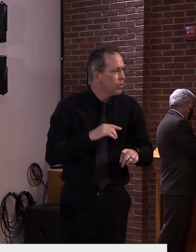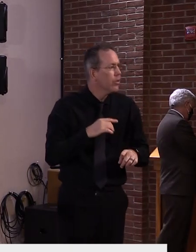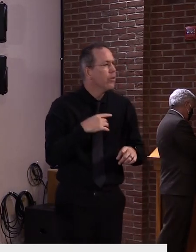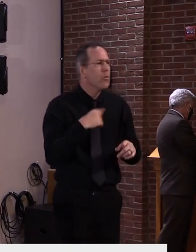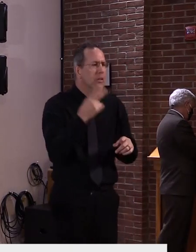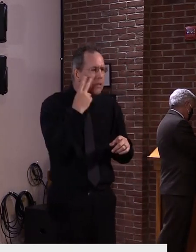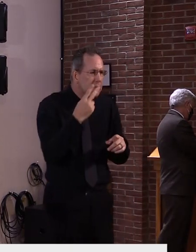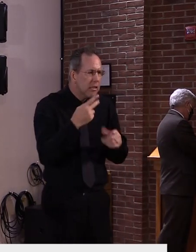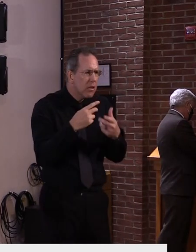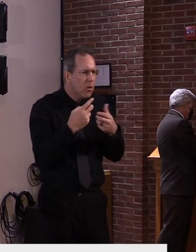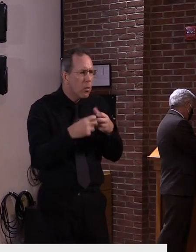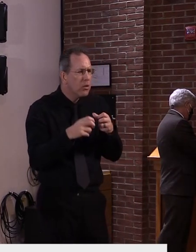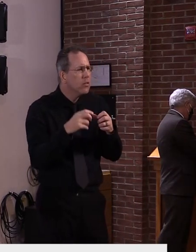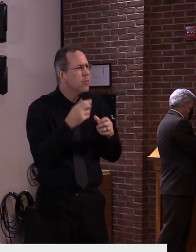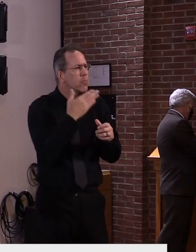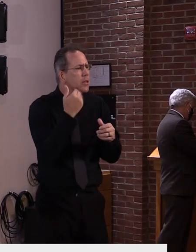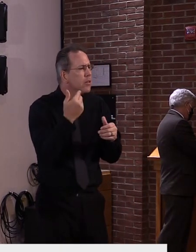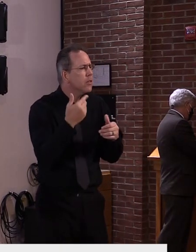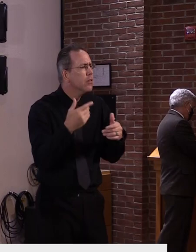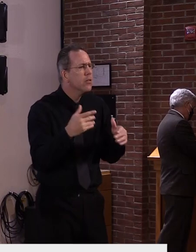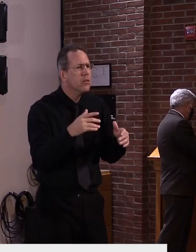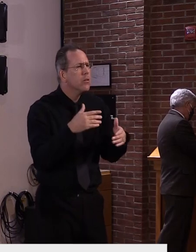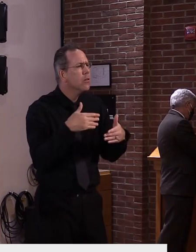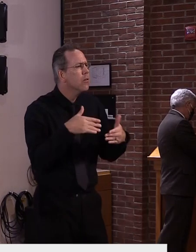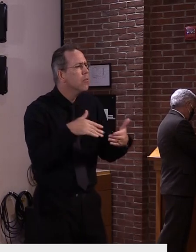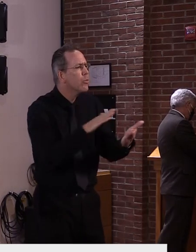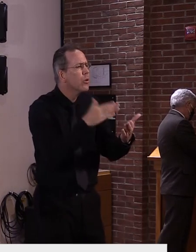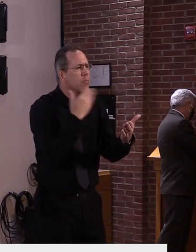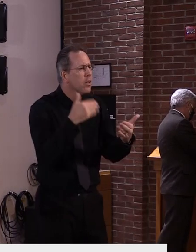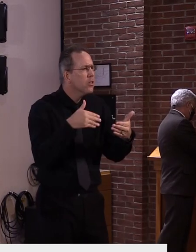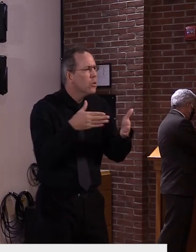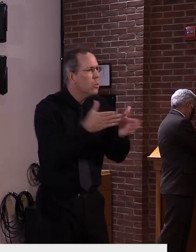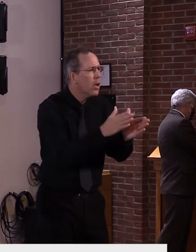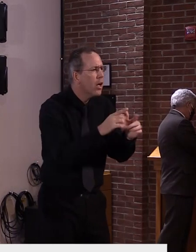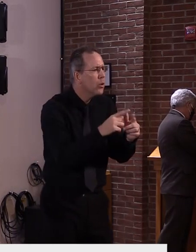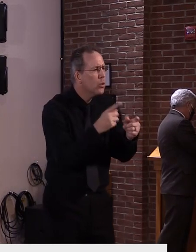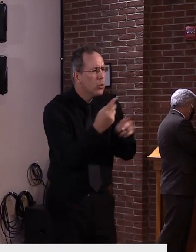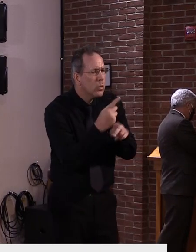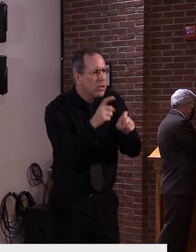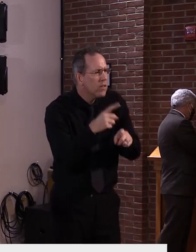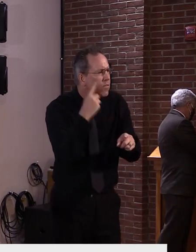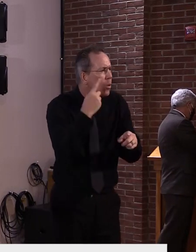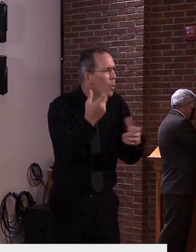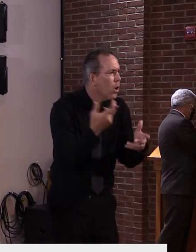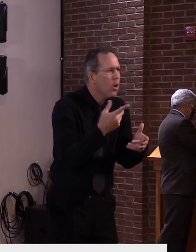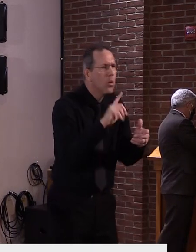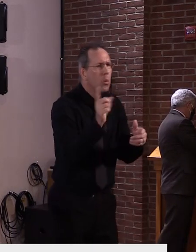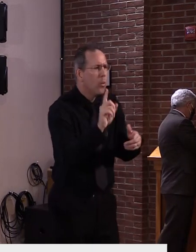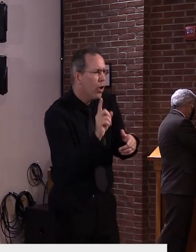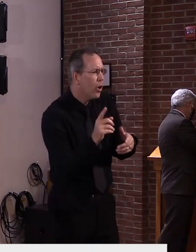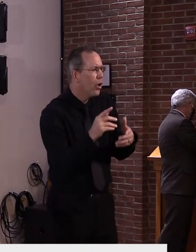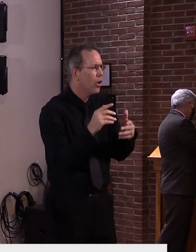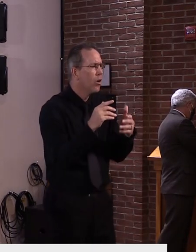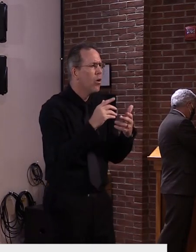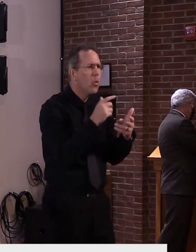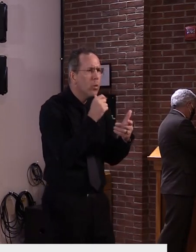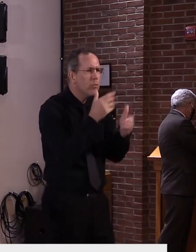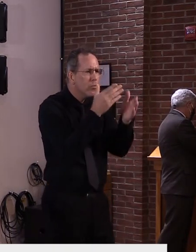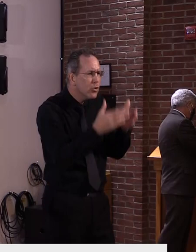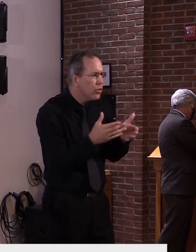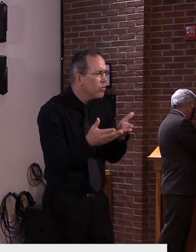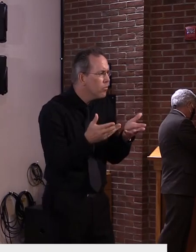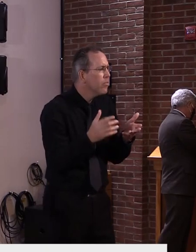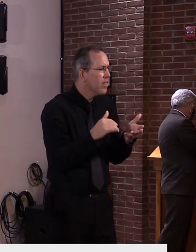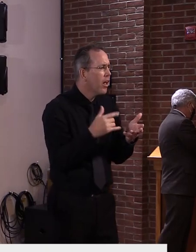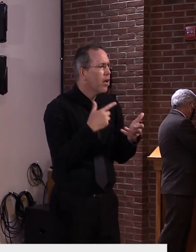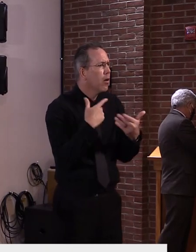most high yield and fraught with least difficulty in terms of challenges of interpretation, et cetera. And